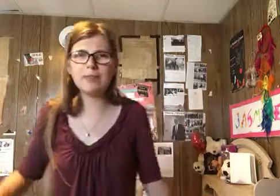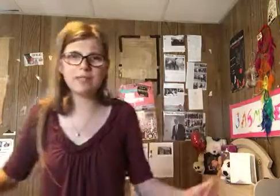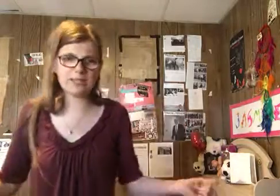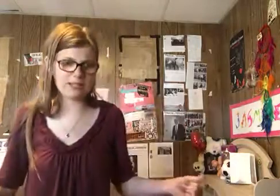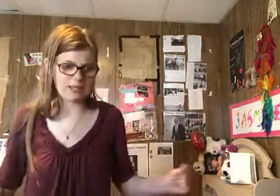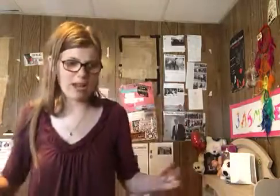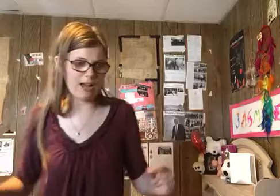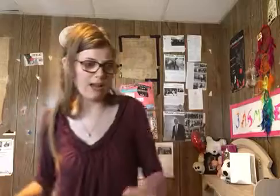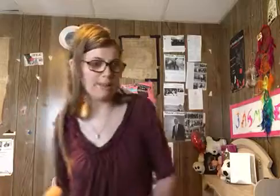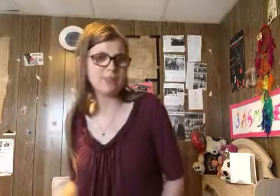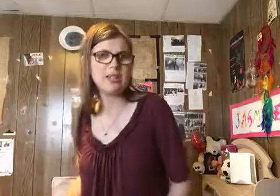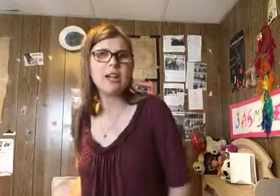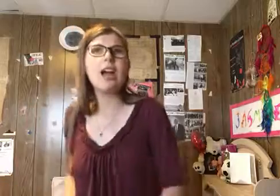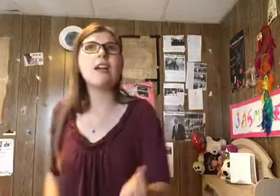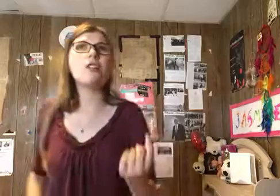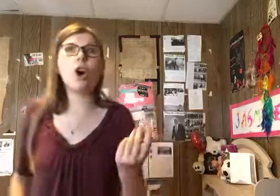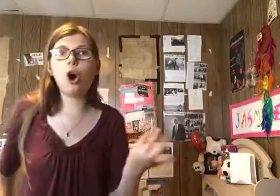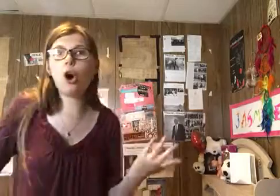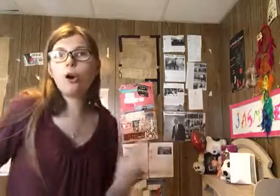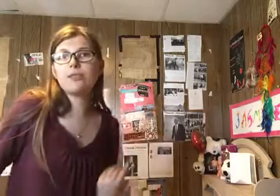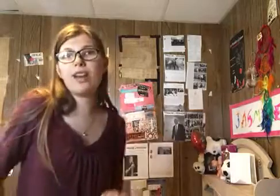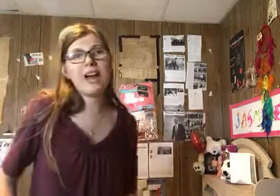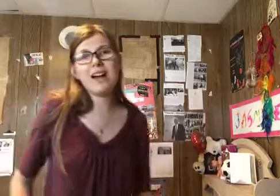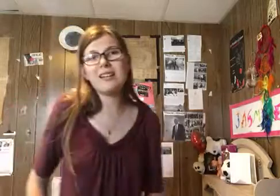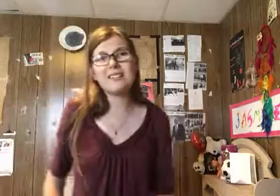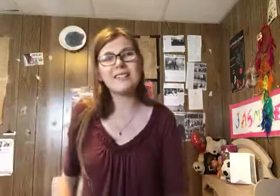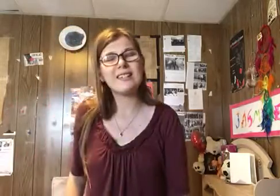it's 'cause I know that